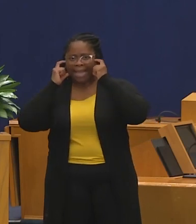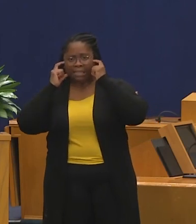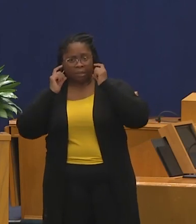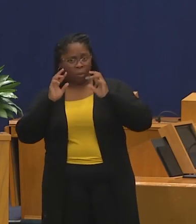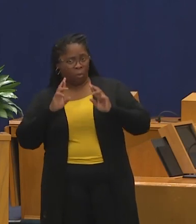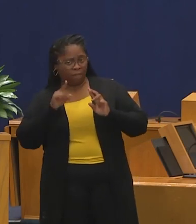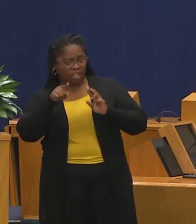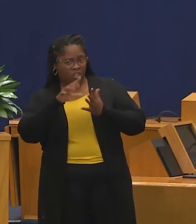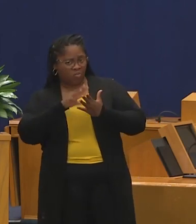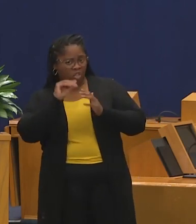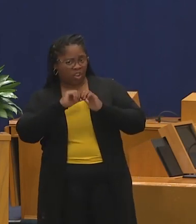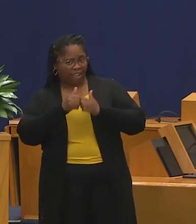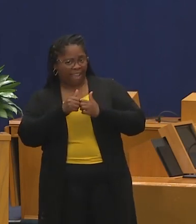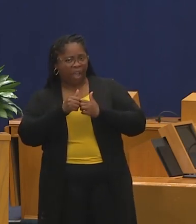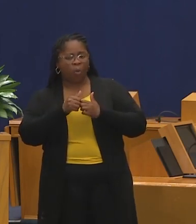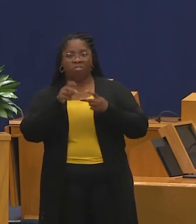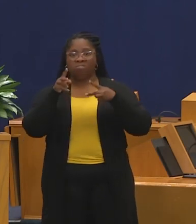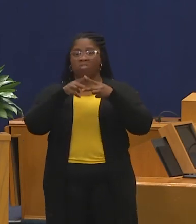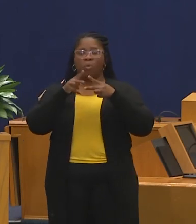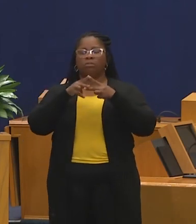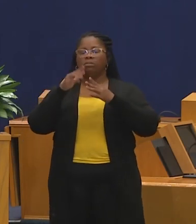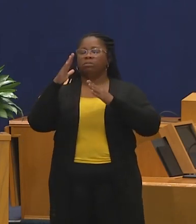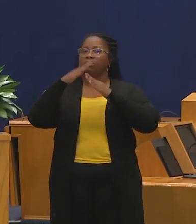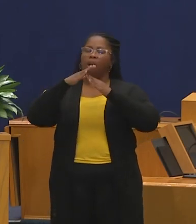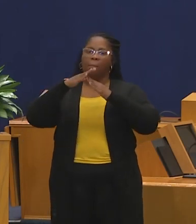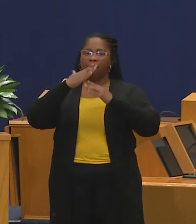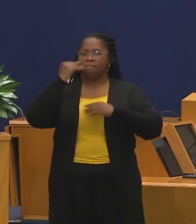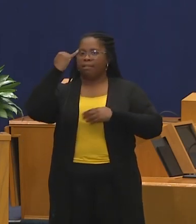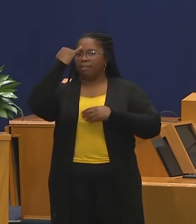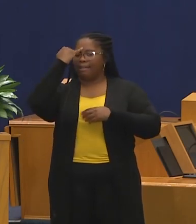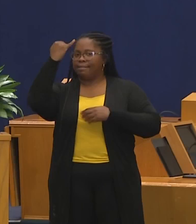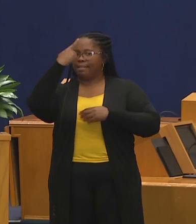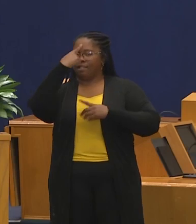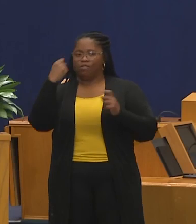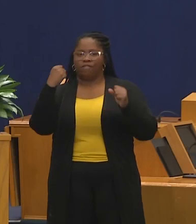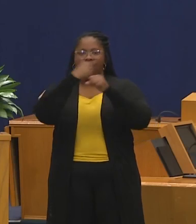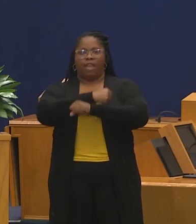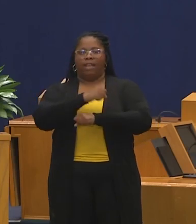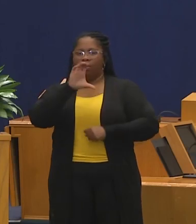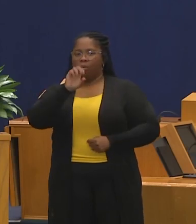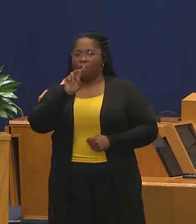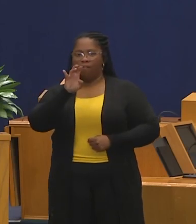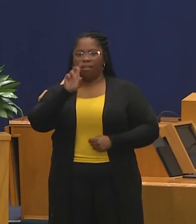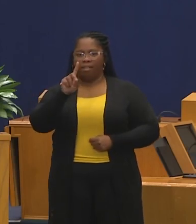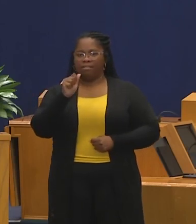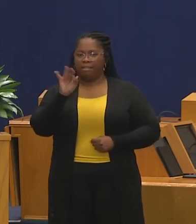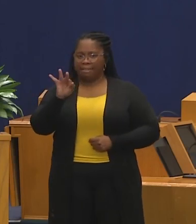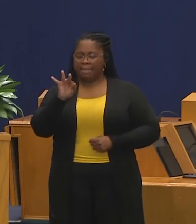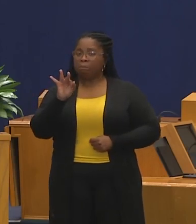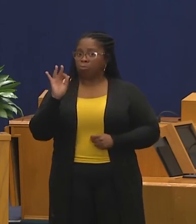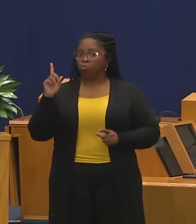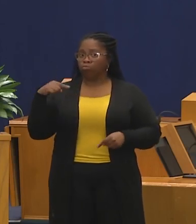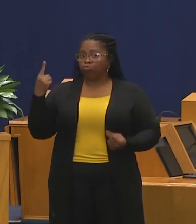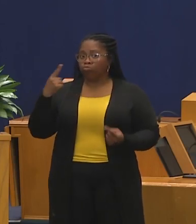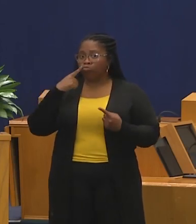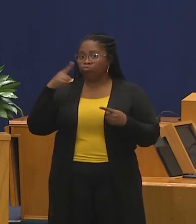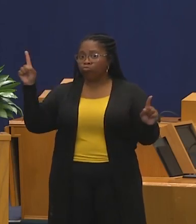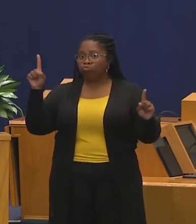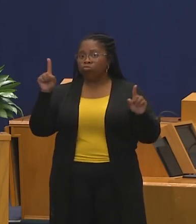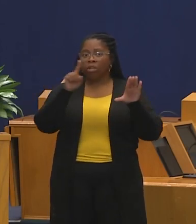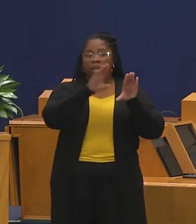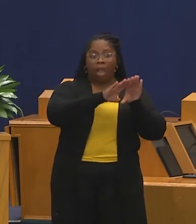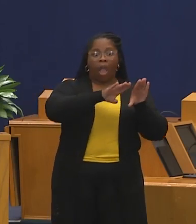do, these are the biggest weapons that we have in our arsenal to fight COVID-19, and the efforts are working. They have flattened the